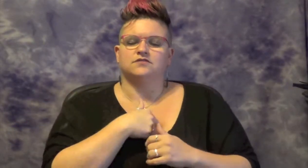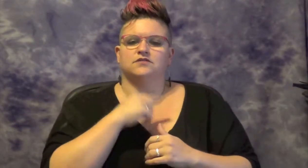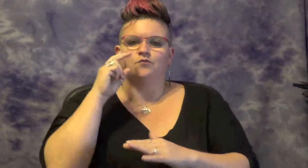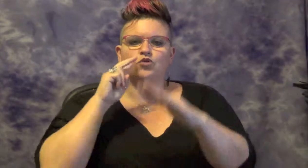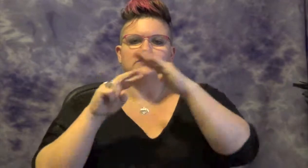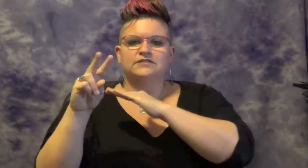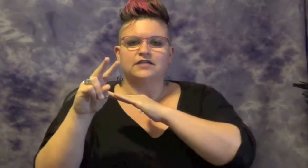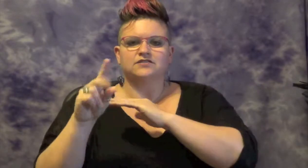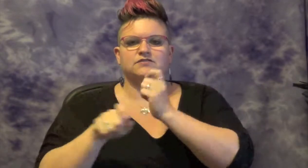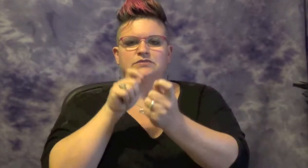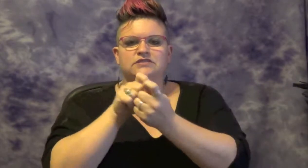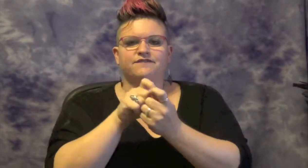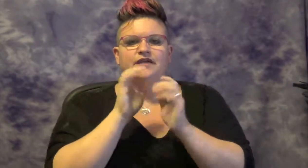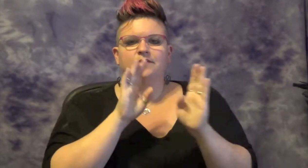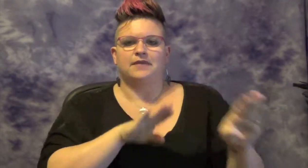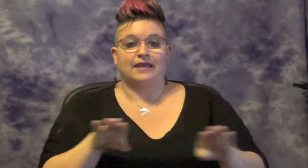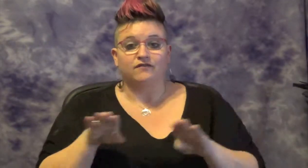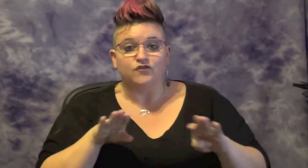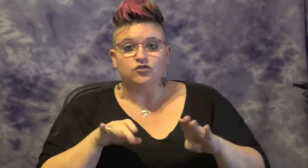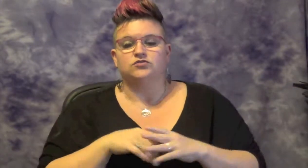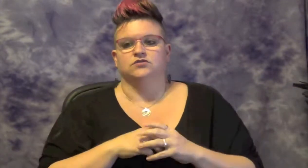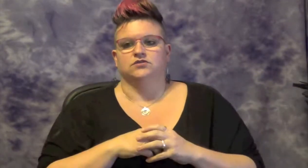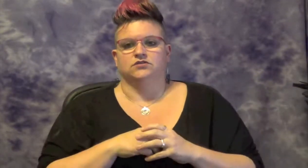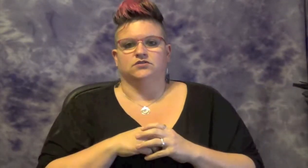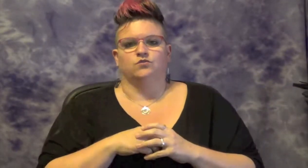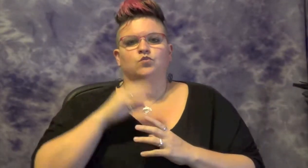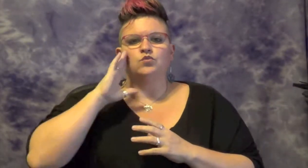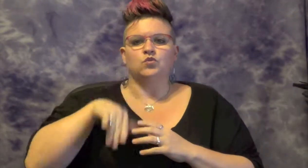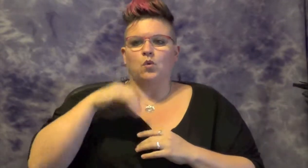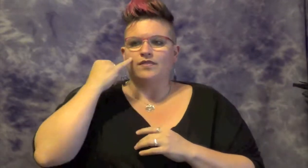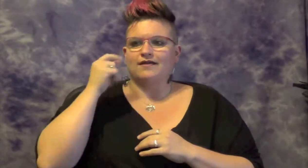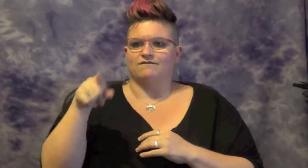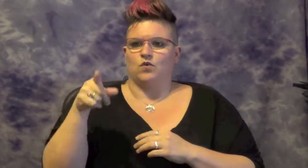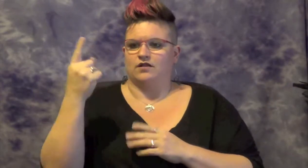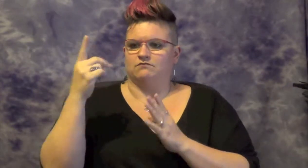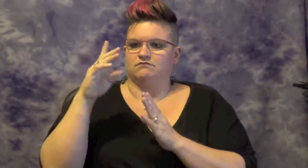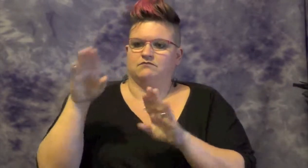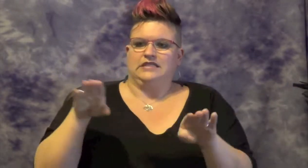how we perceive life. It also helps us predict specific behaviors that occur.